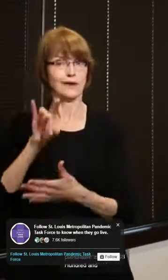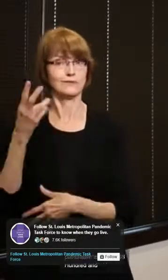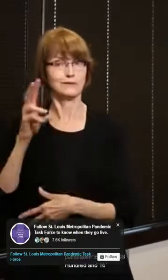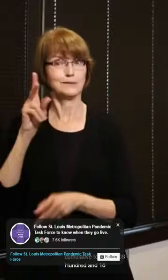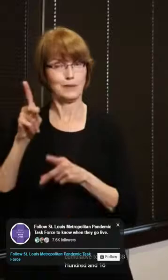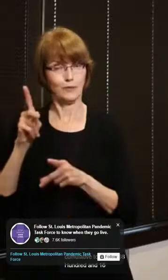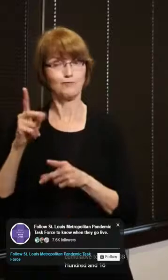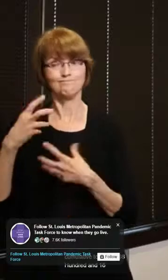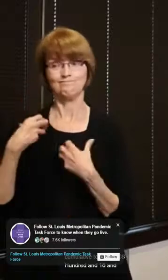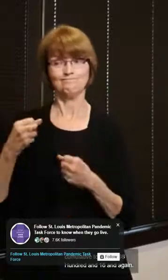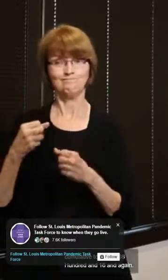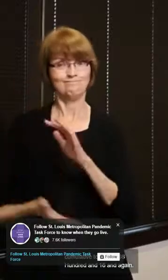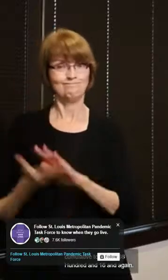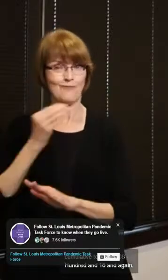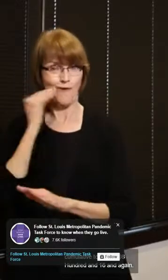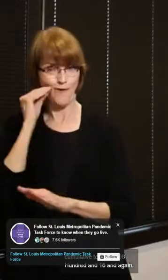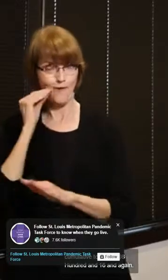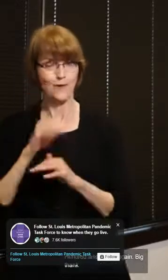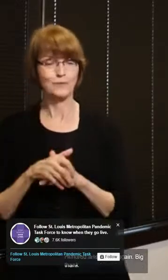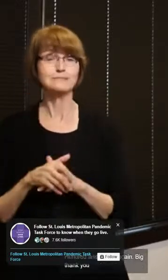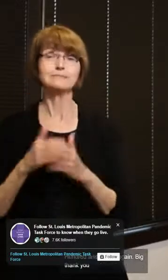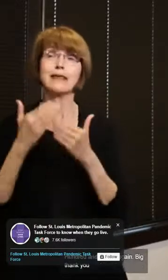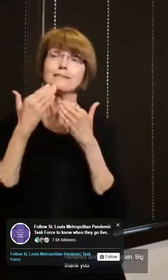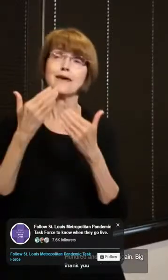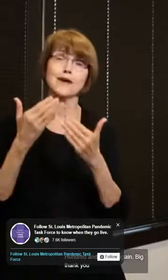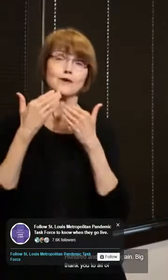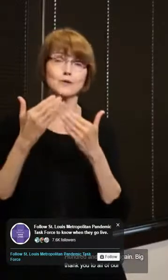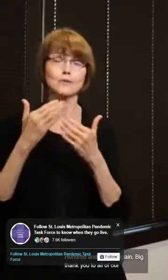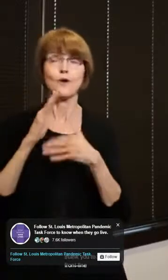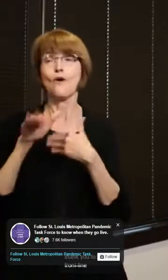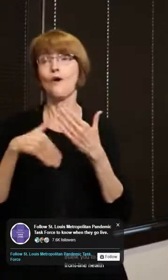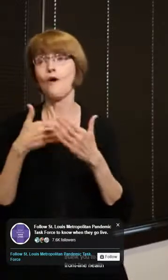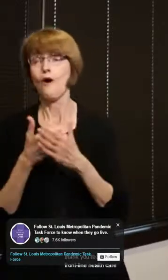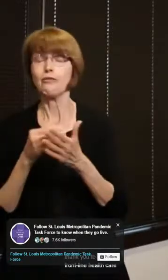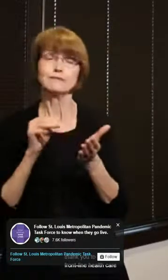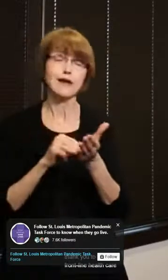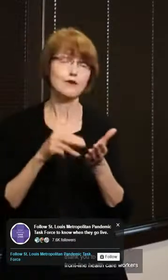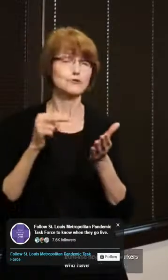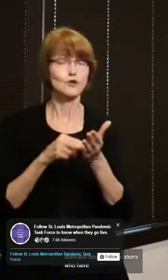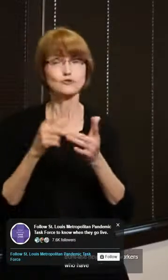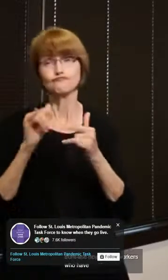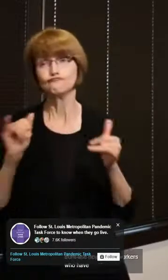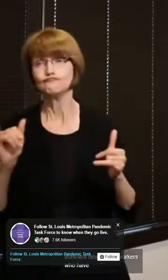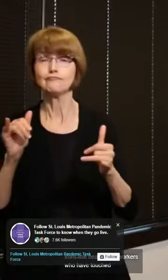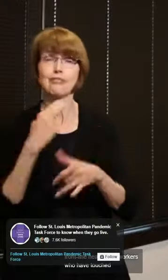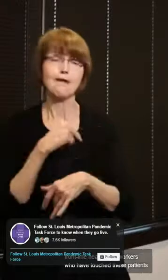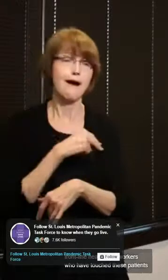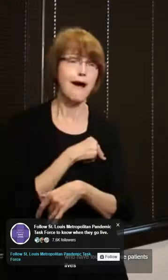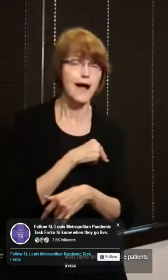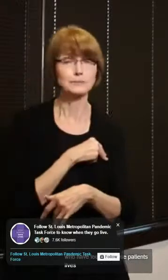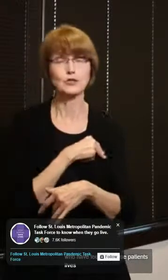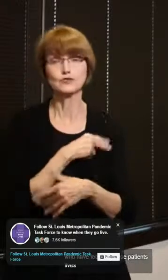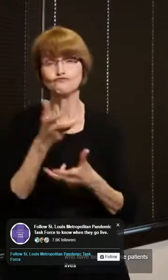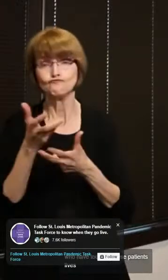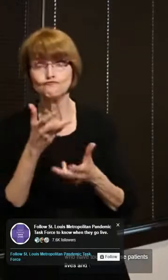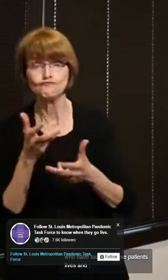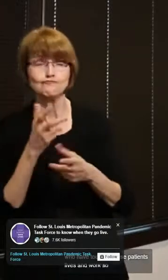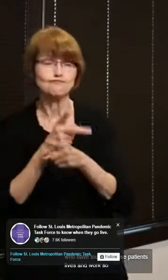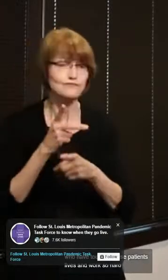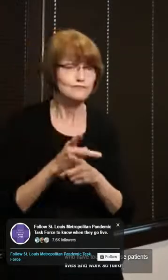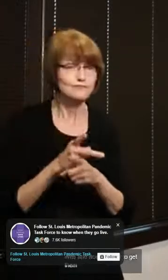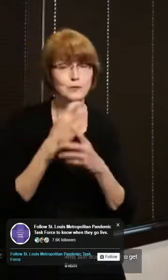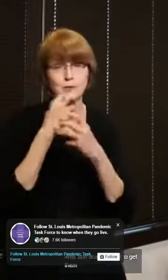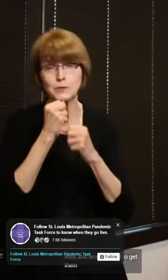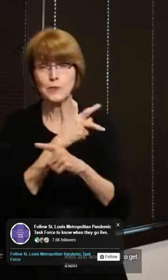2,816. And again, that's a big thank you to all of our frontline healthcare workers who have touched these patients' lives and worked so hard to